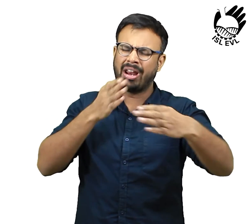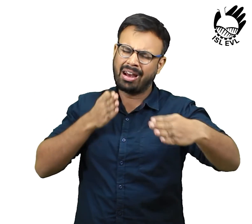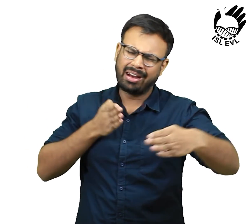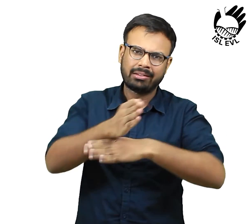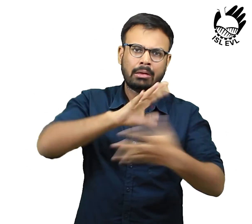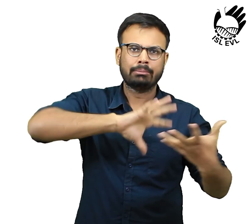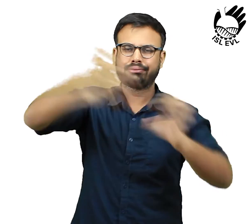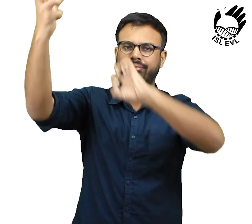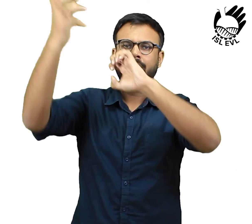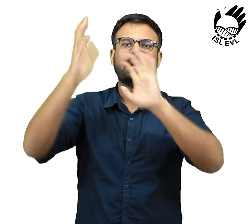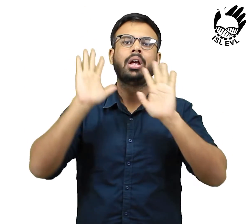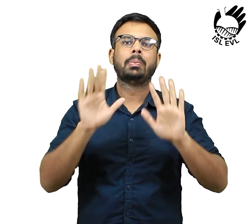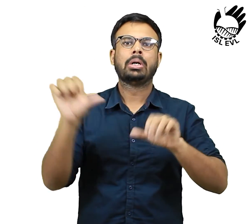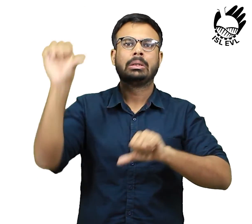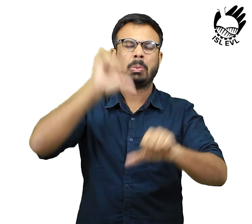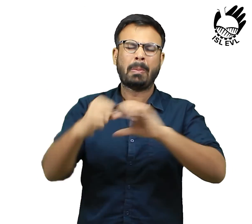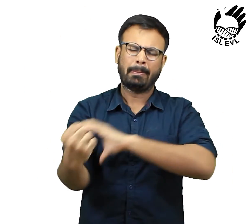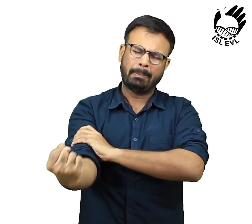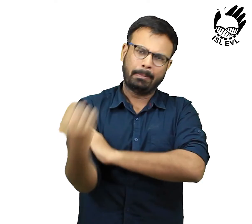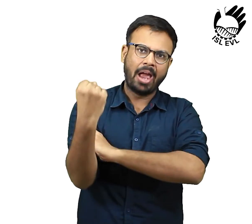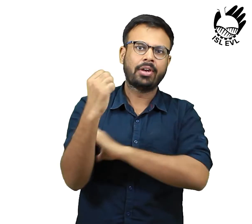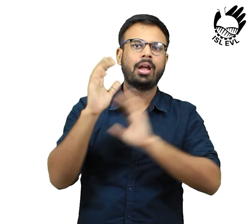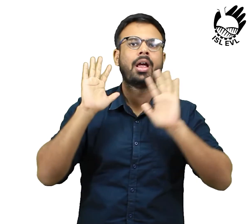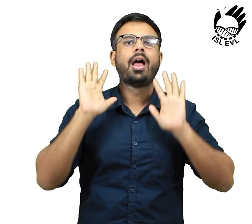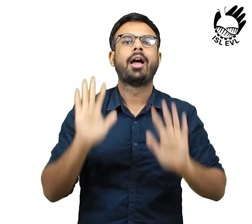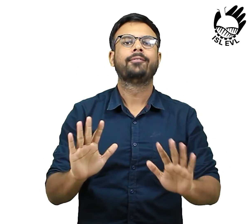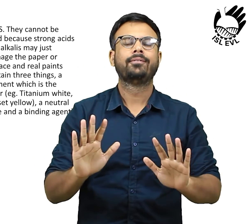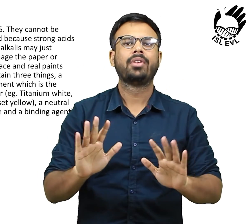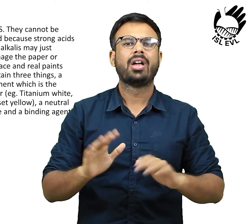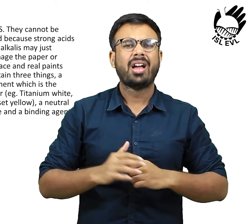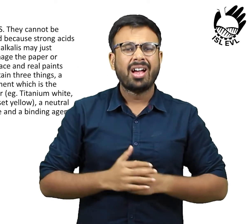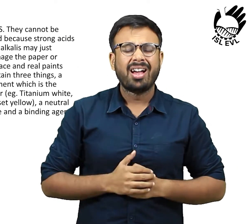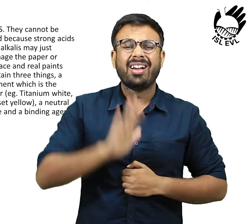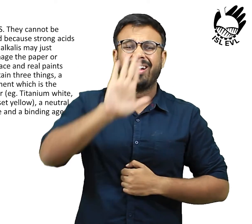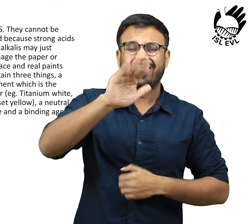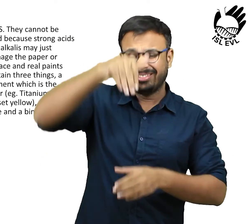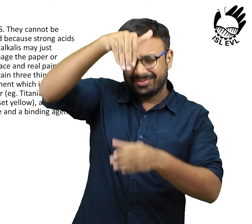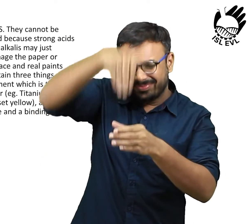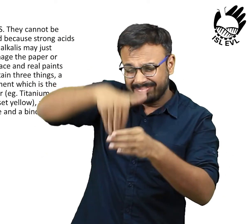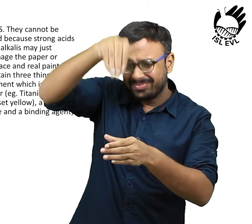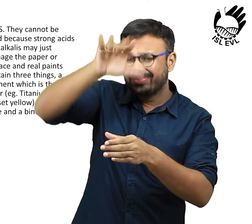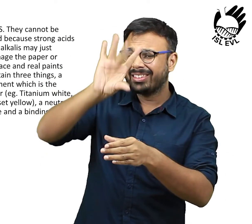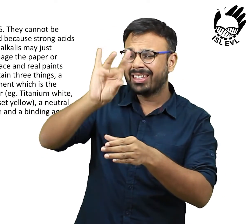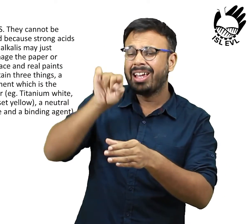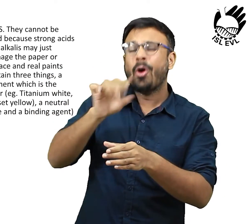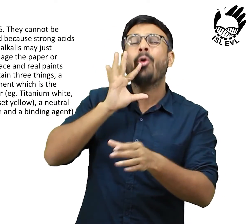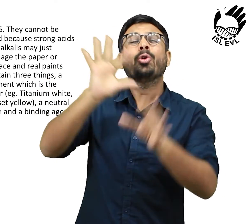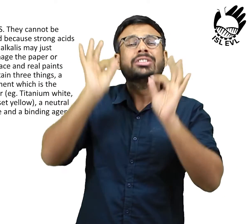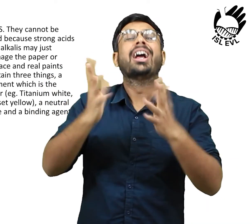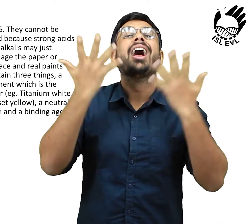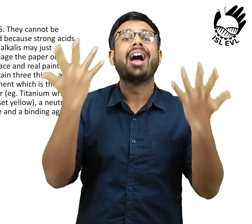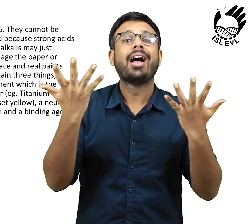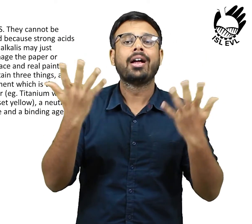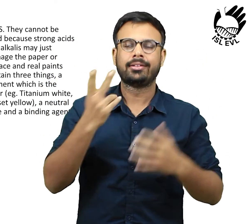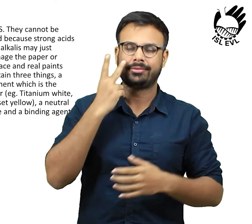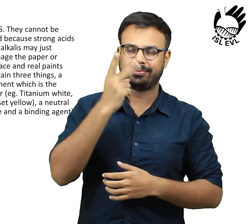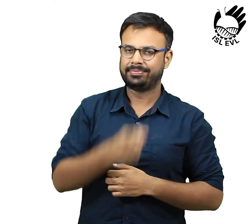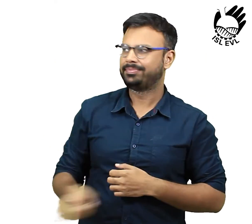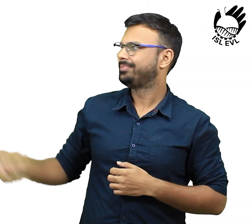a pigment, which is the color, for example, titanium white, or sunset yellow, a neutral